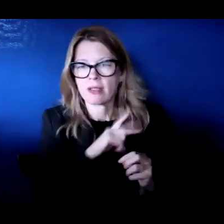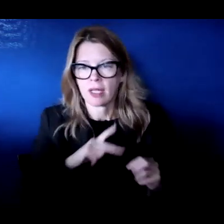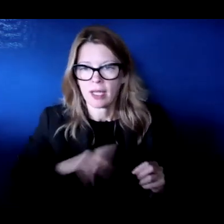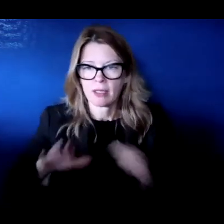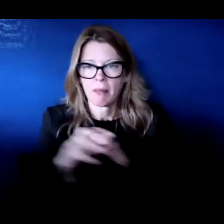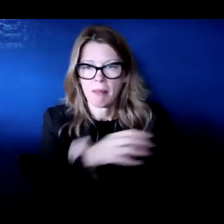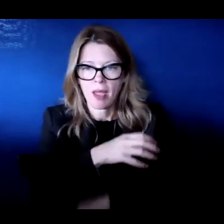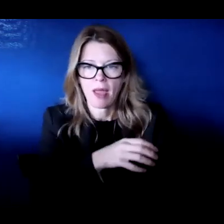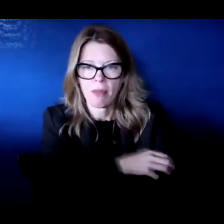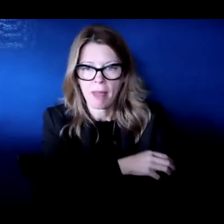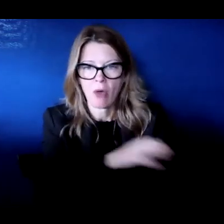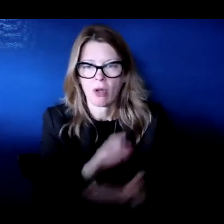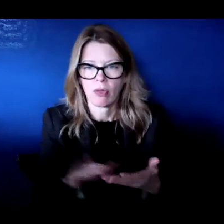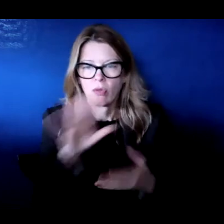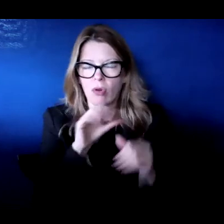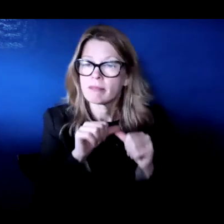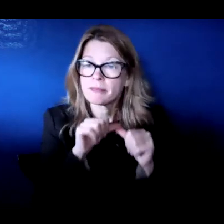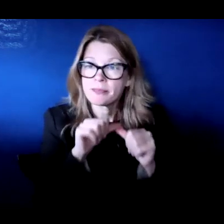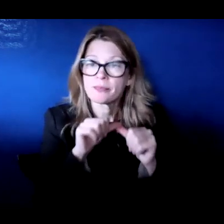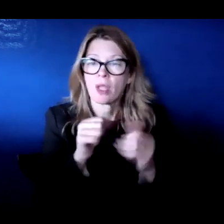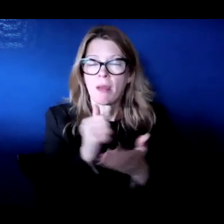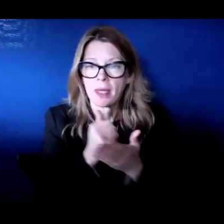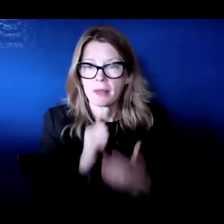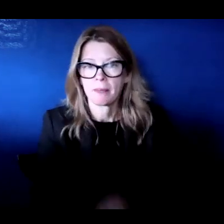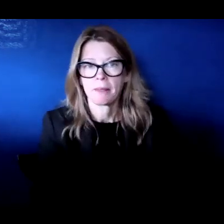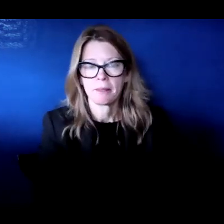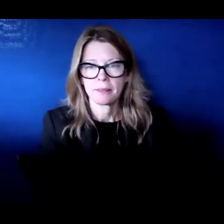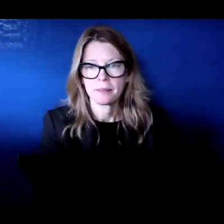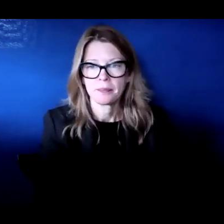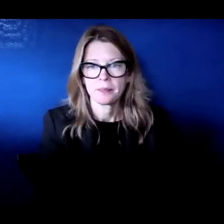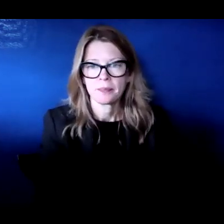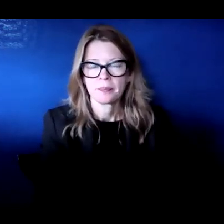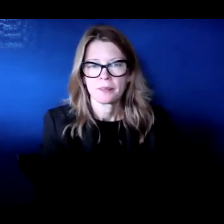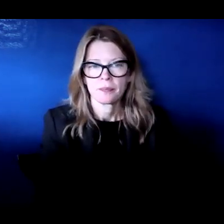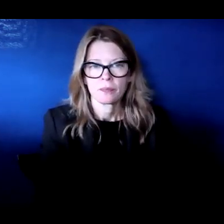power, and the glory, forever and ever. Amen.